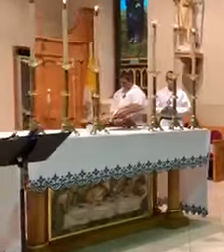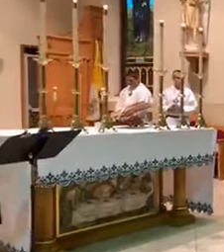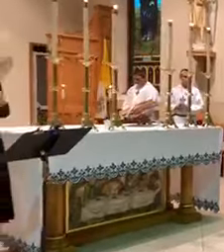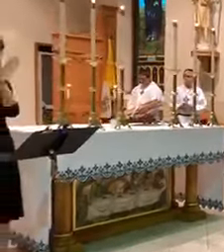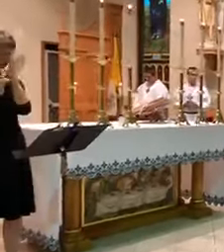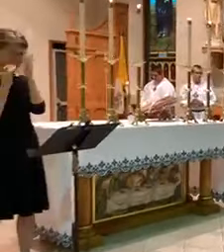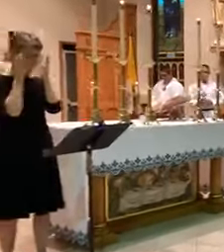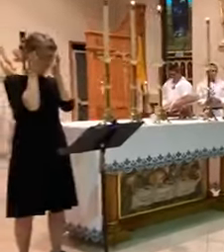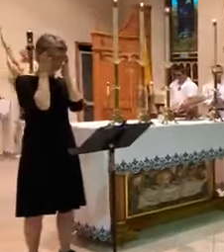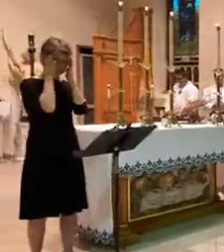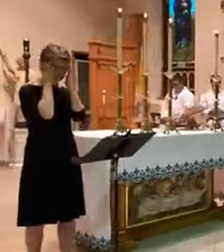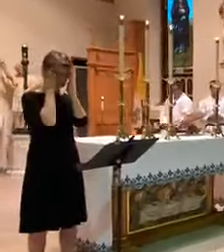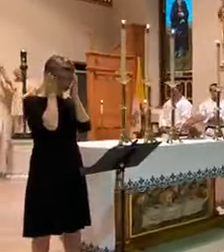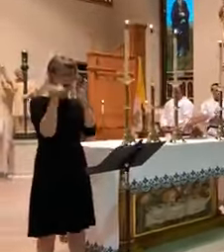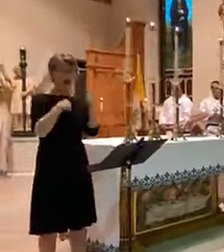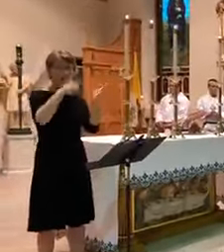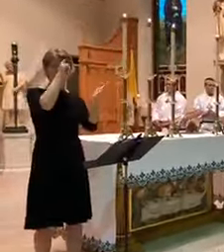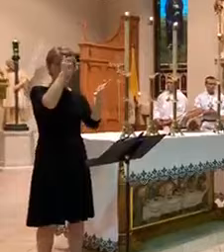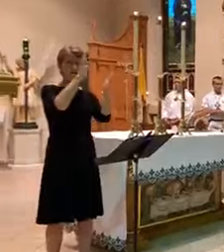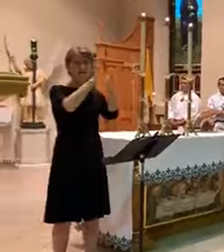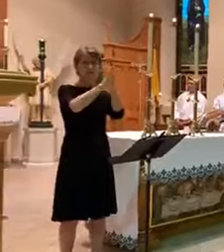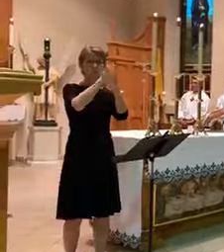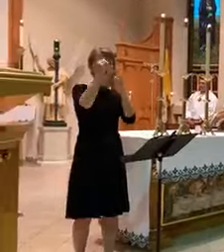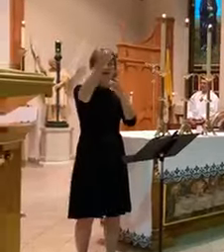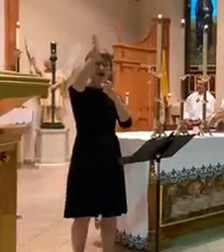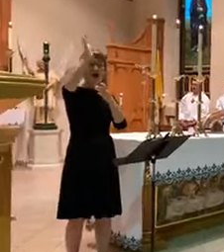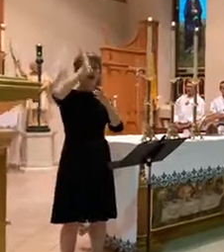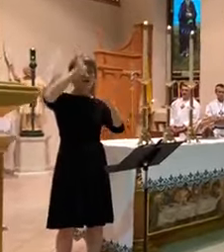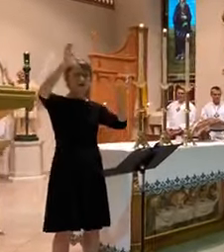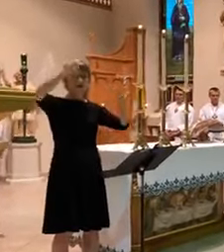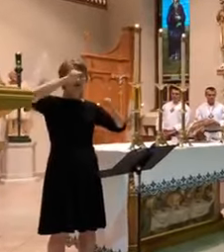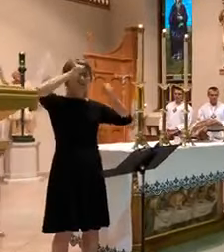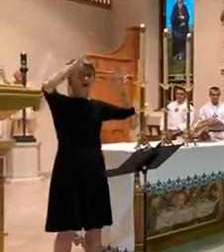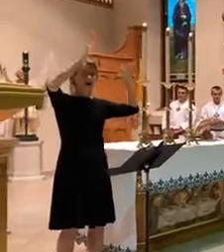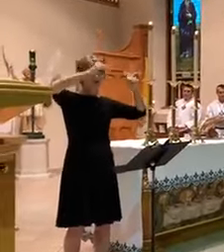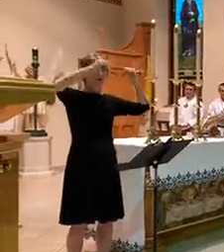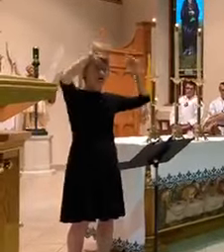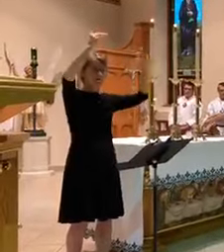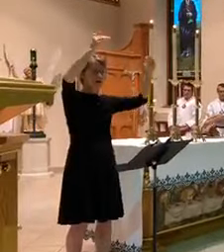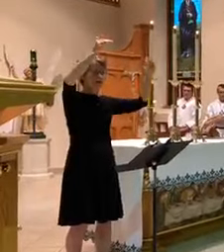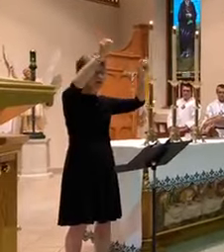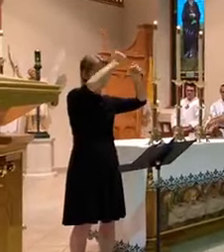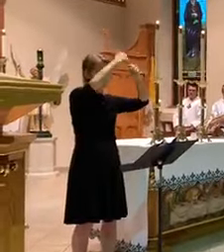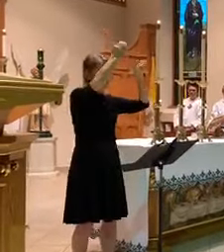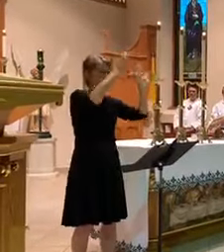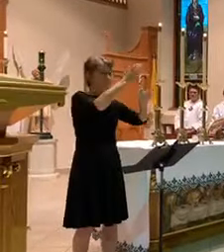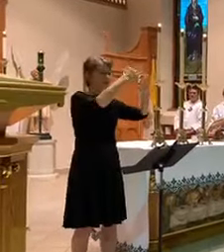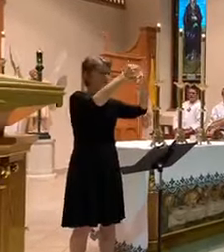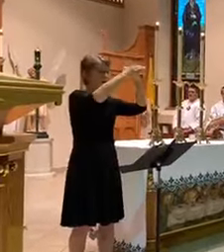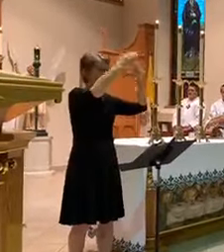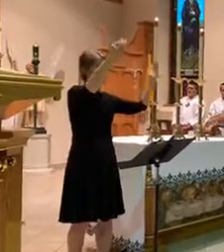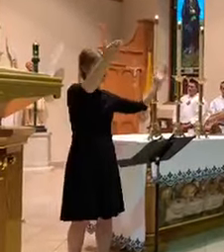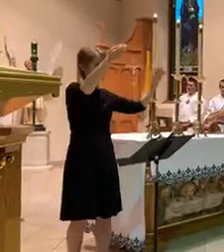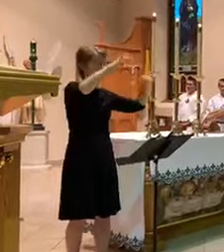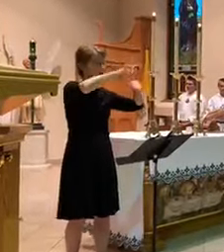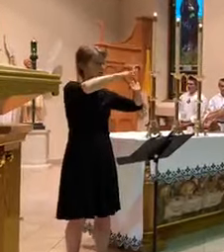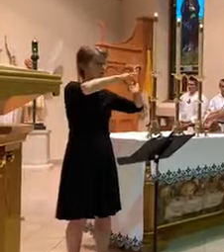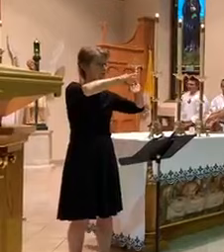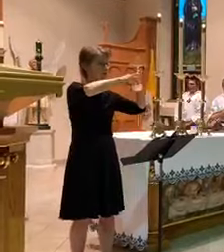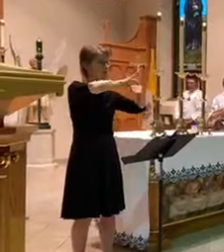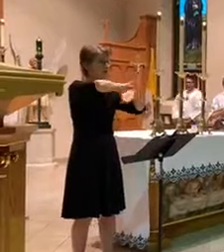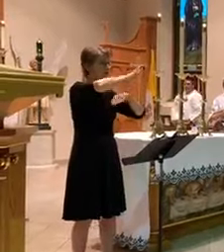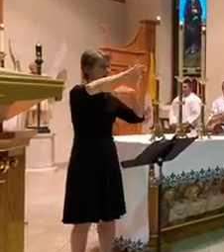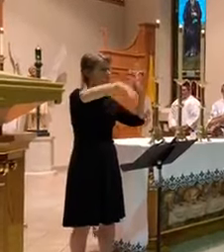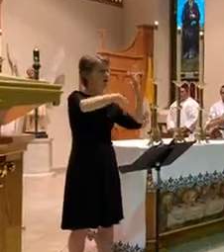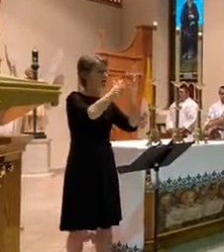missalette. I believe in one God, the Father Almighty, maker of heaven